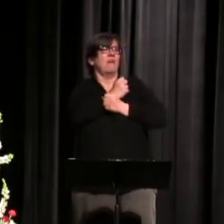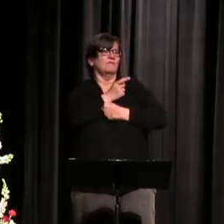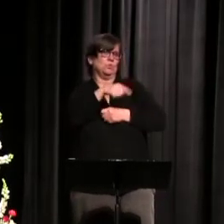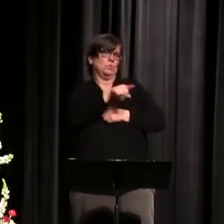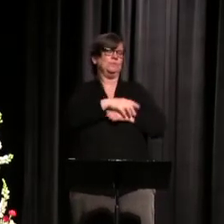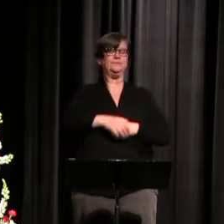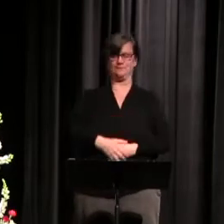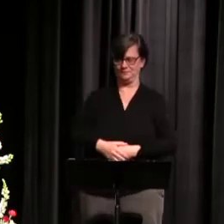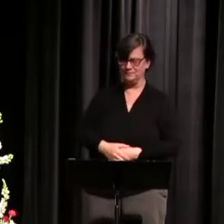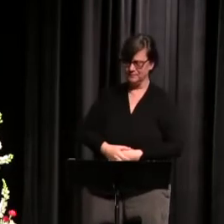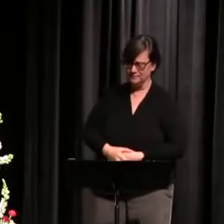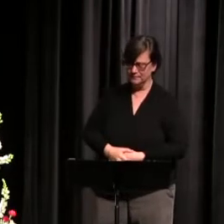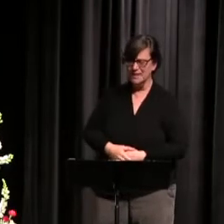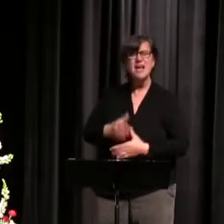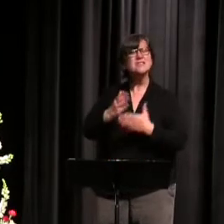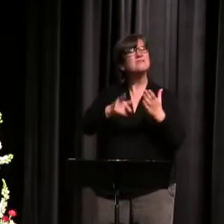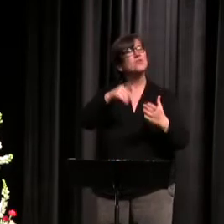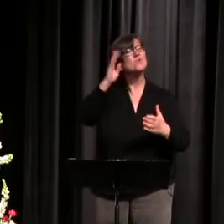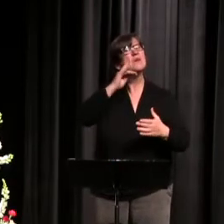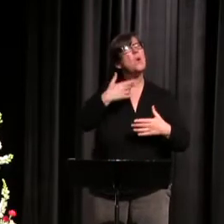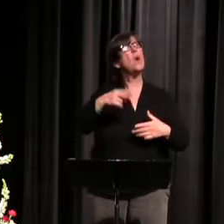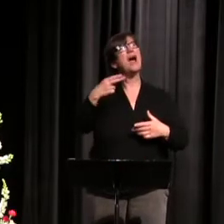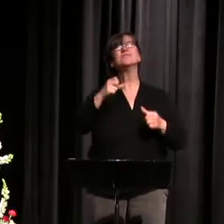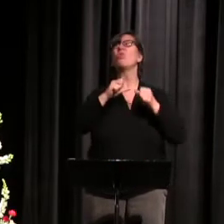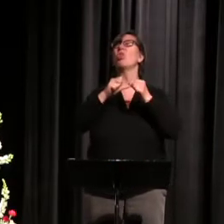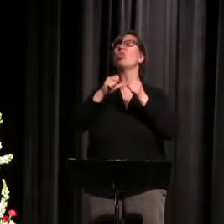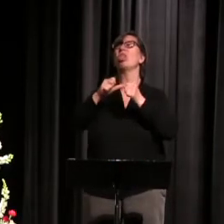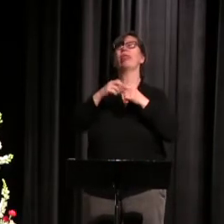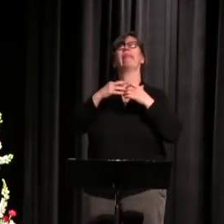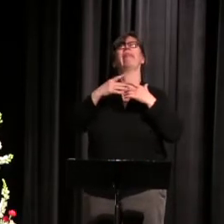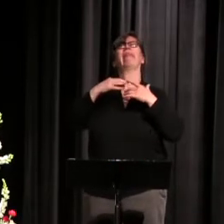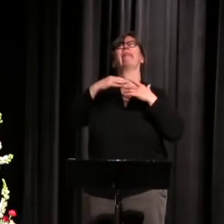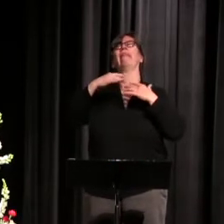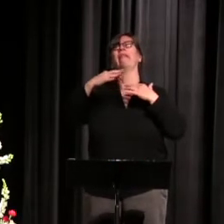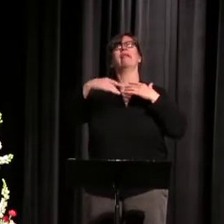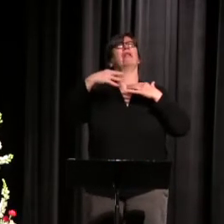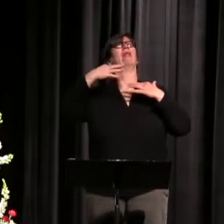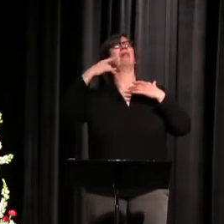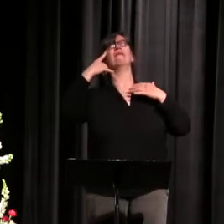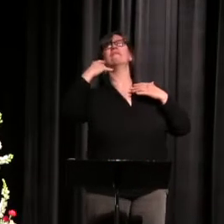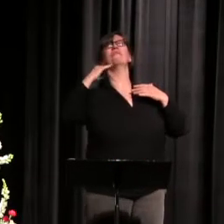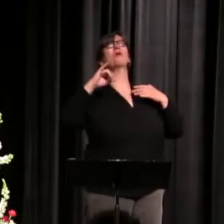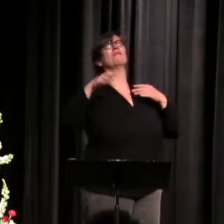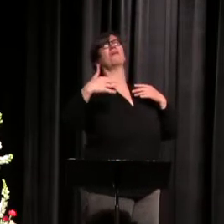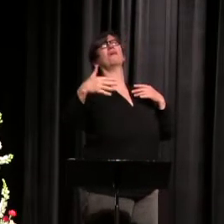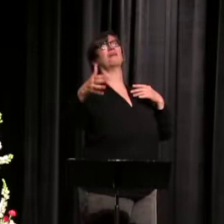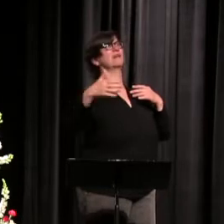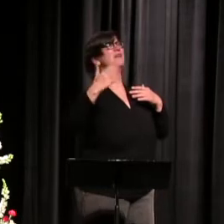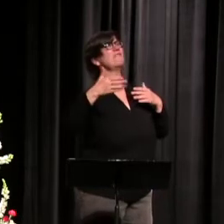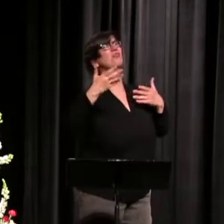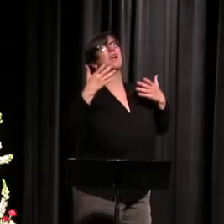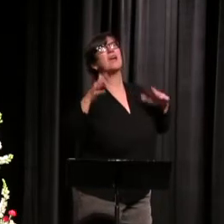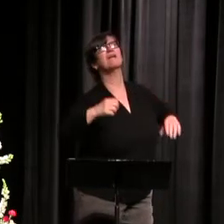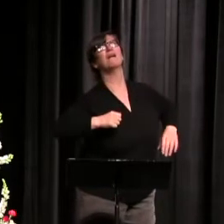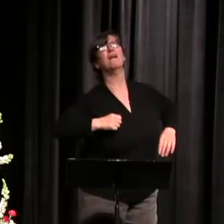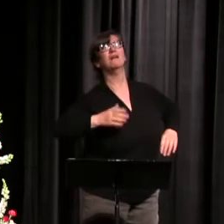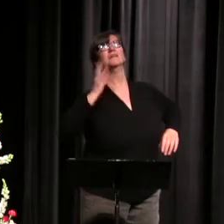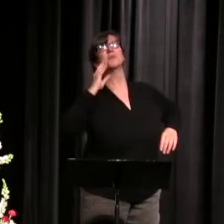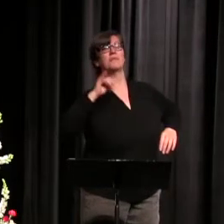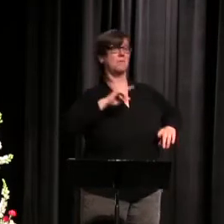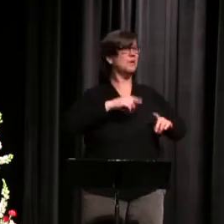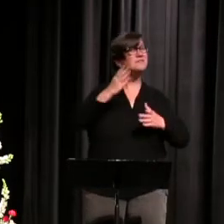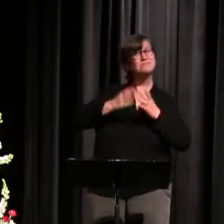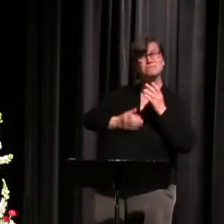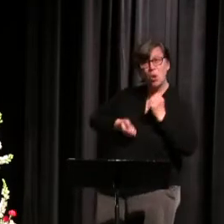Some of you will say that high school dragged on, but most of you will admit it flew by faster than you expected. So will